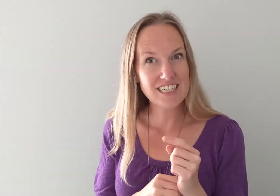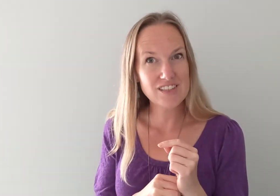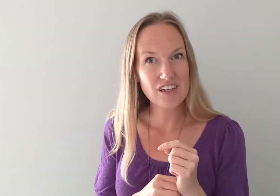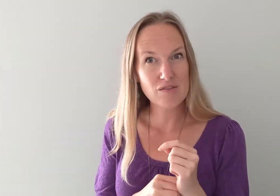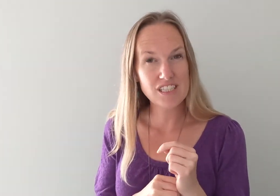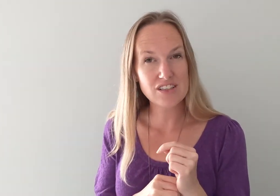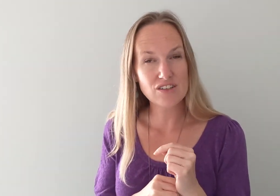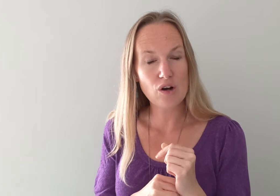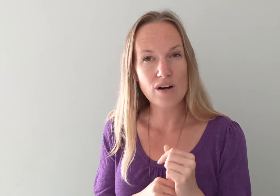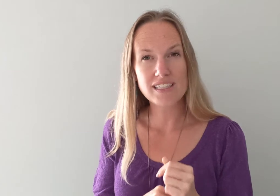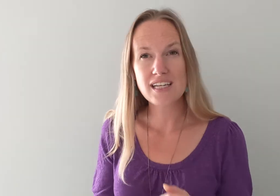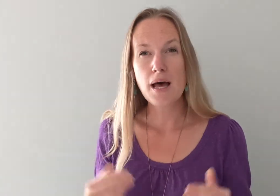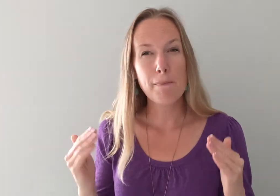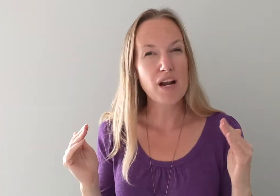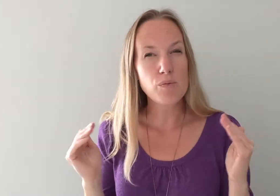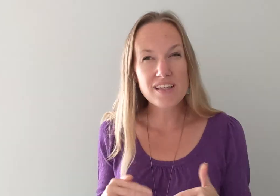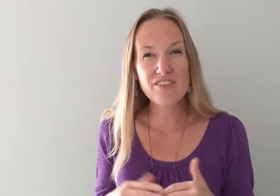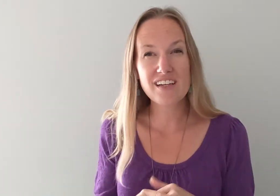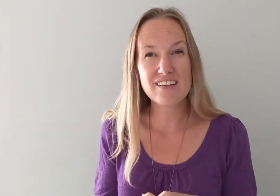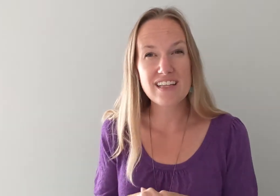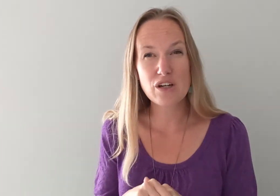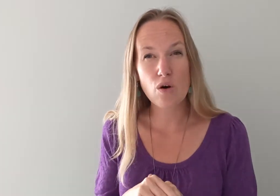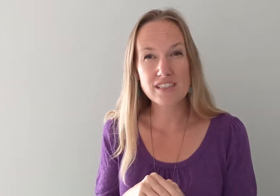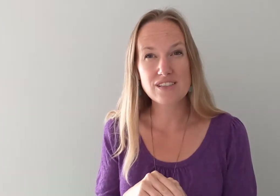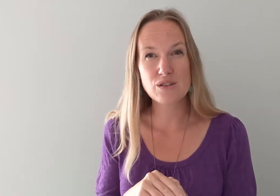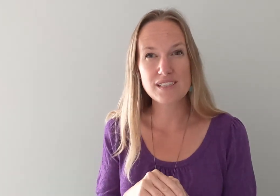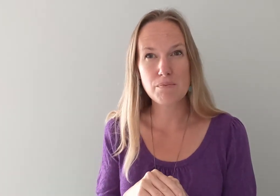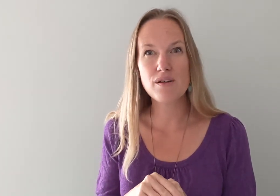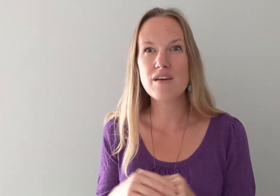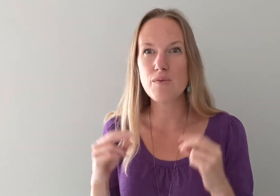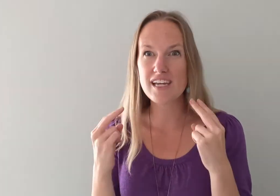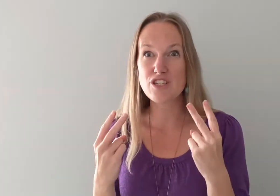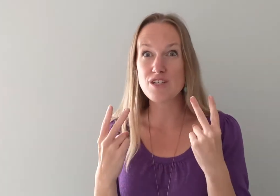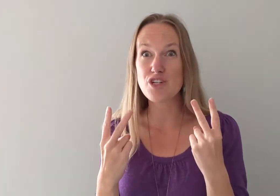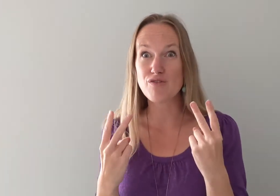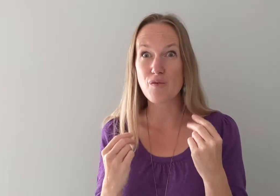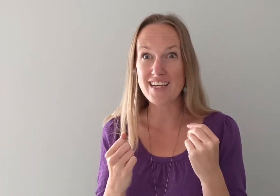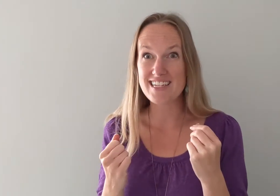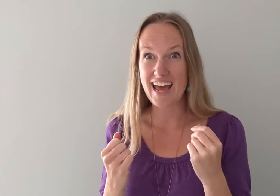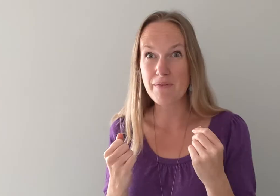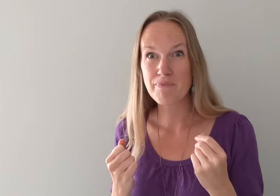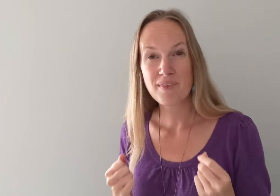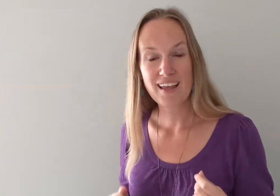yesterday's video we just learned the chorus, but I really feel that the chorus is so simple that we can do it 2 for 1 today.